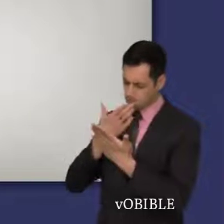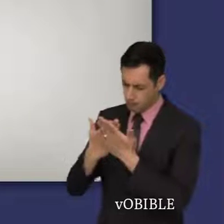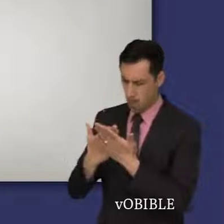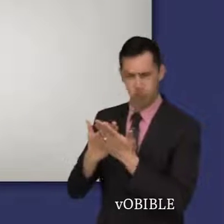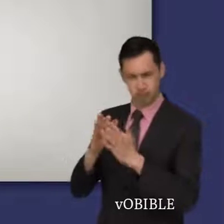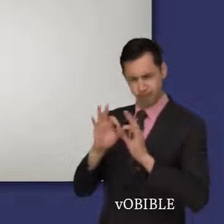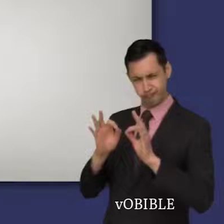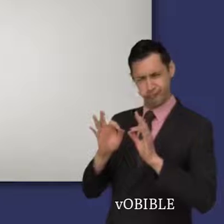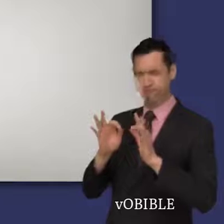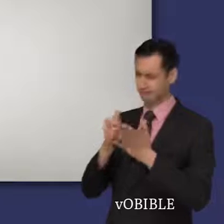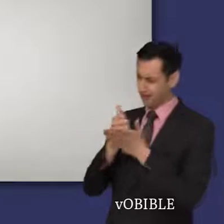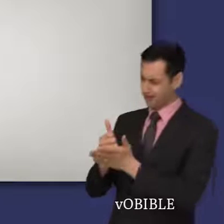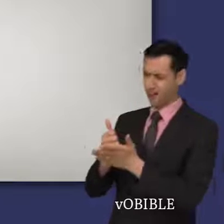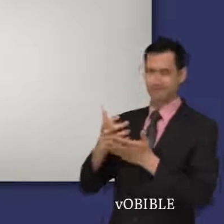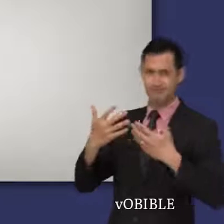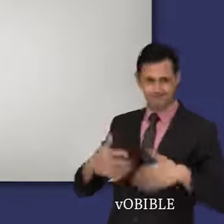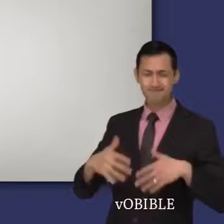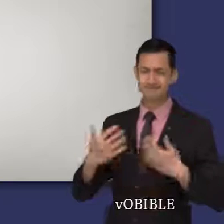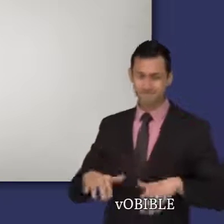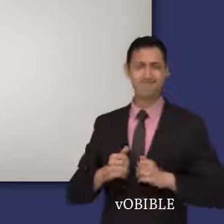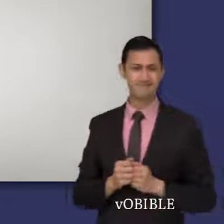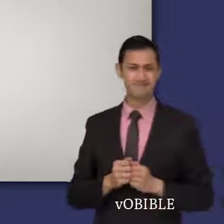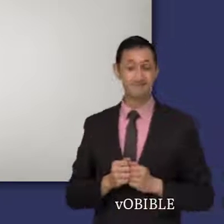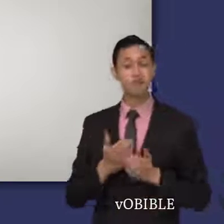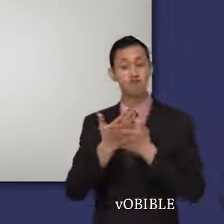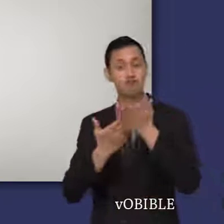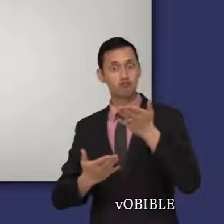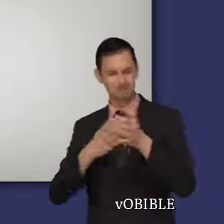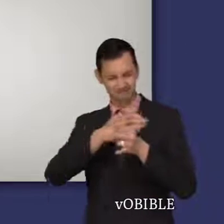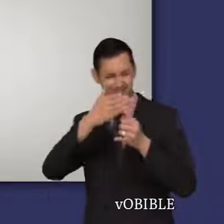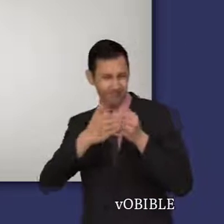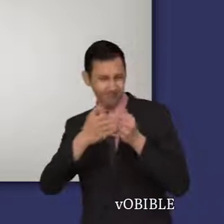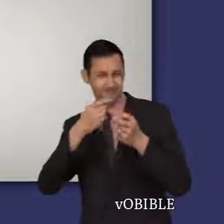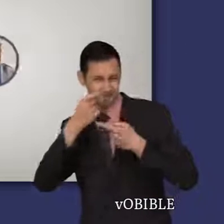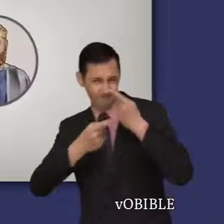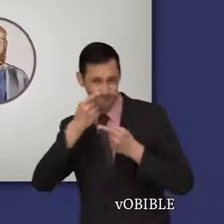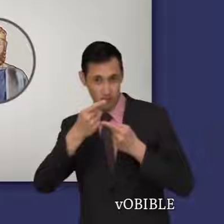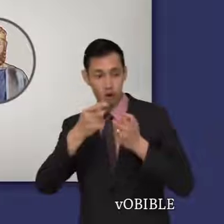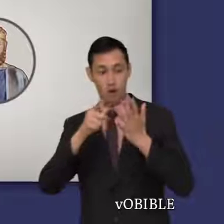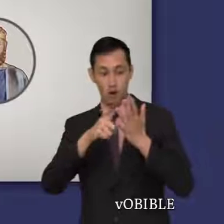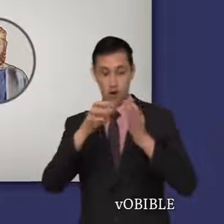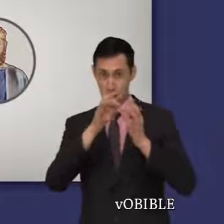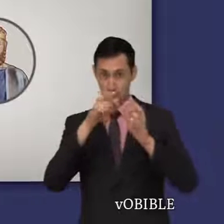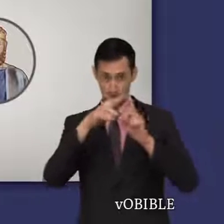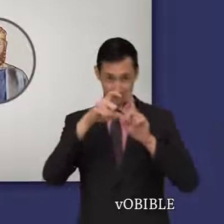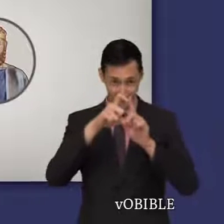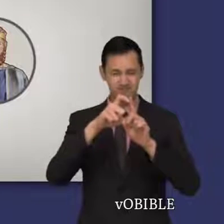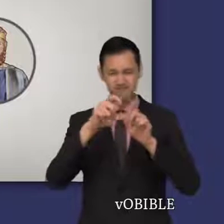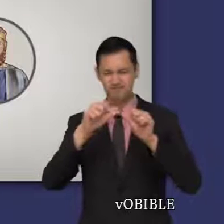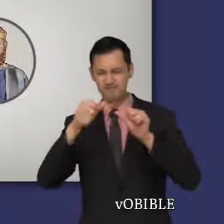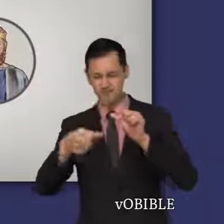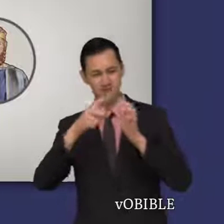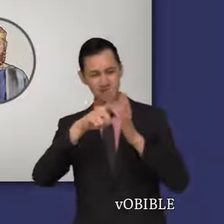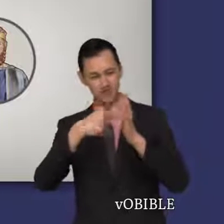book concludes, "Obed became father to Jesse, and Jesse became father to David, who became a